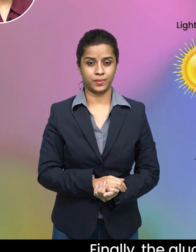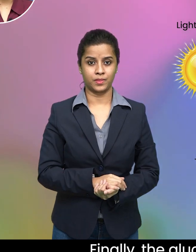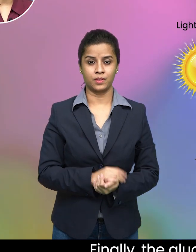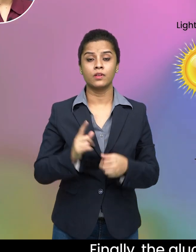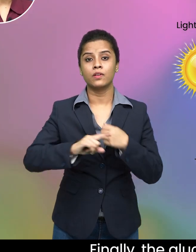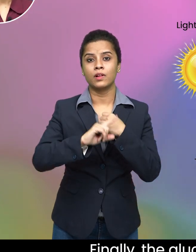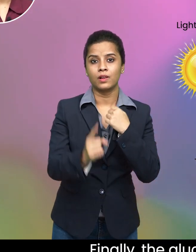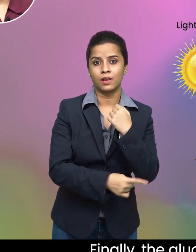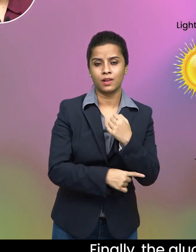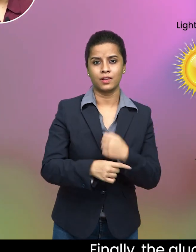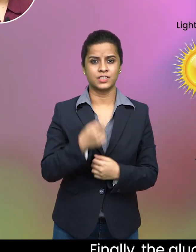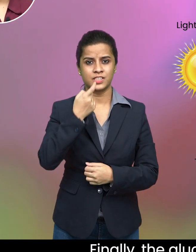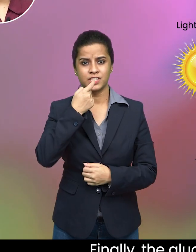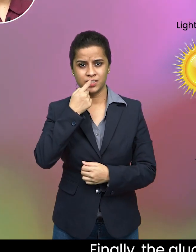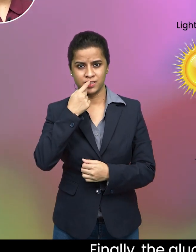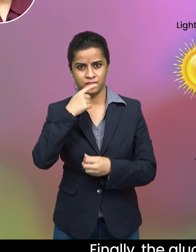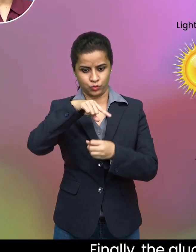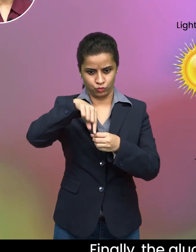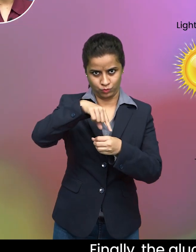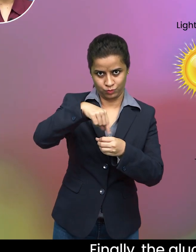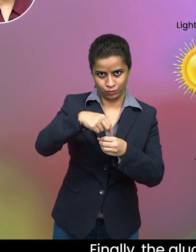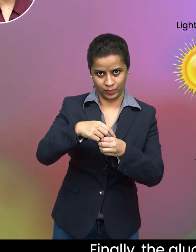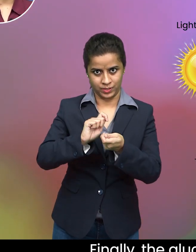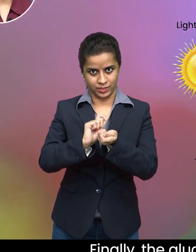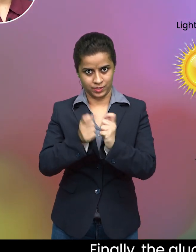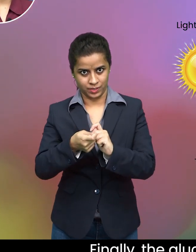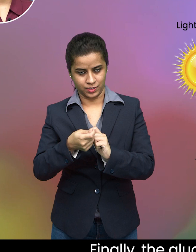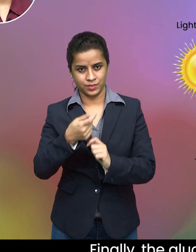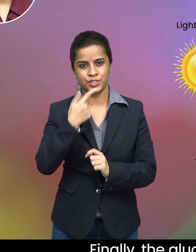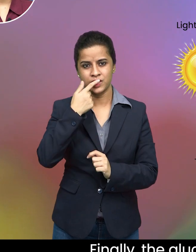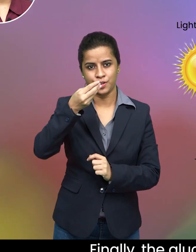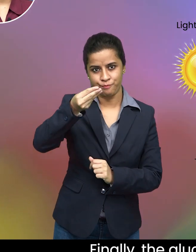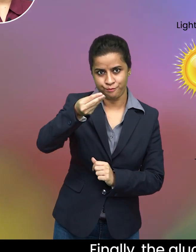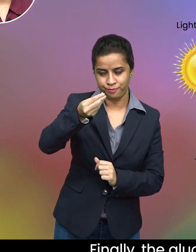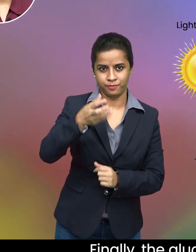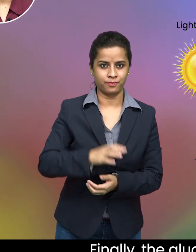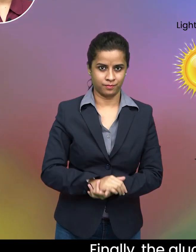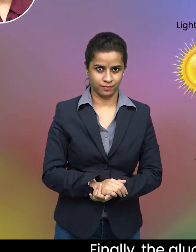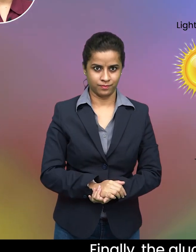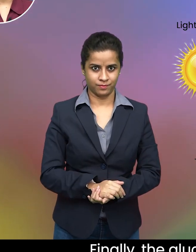Finally, the glucose is converted to starch.